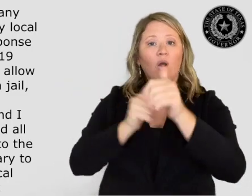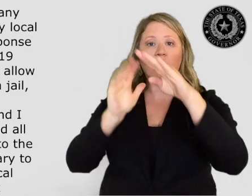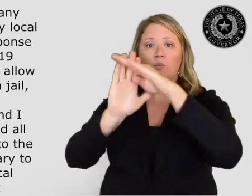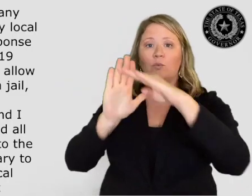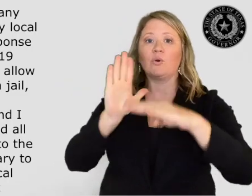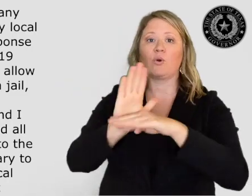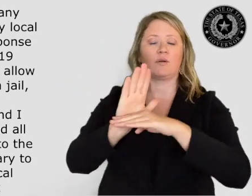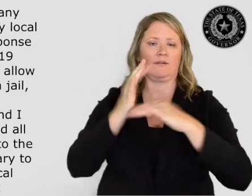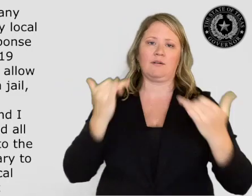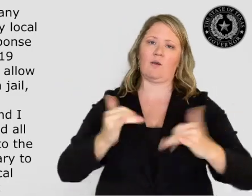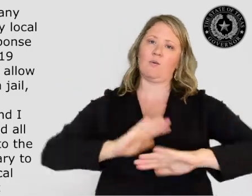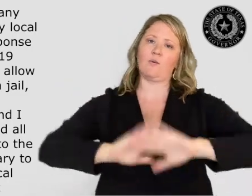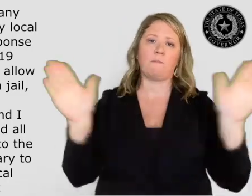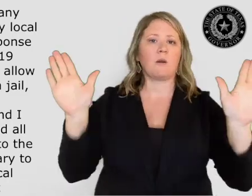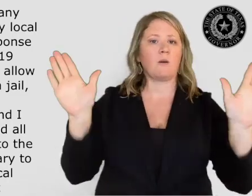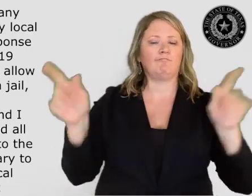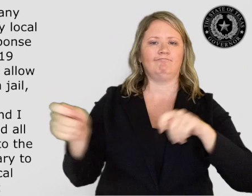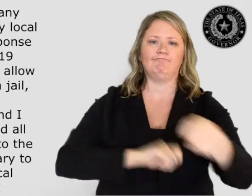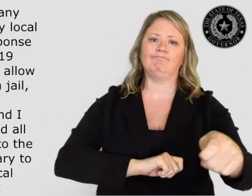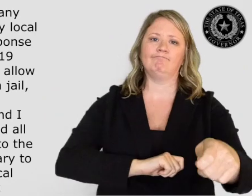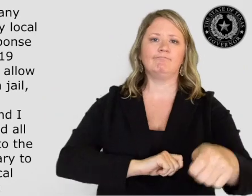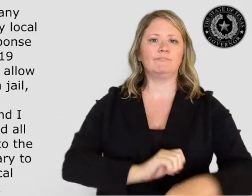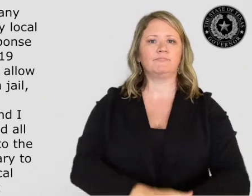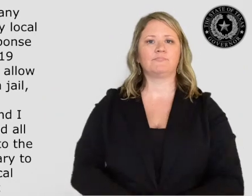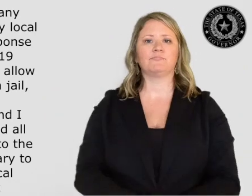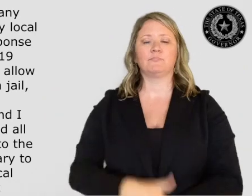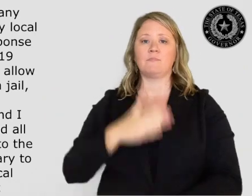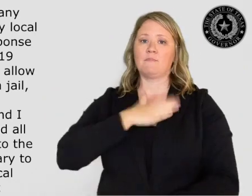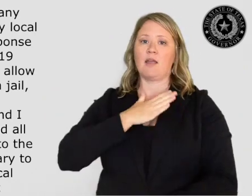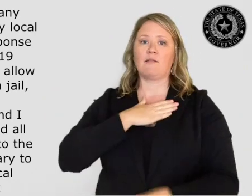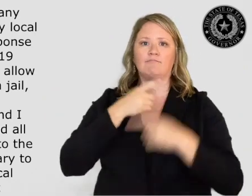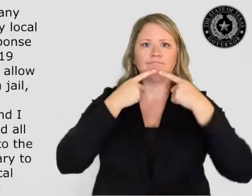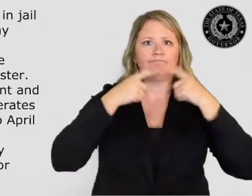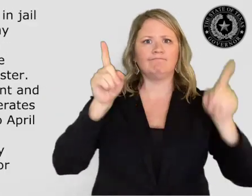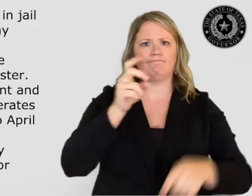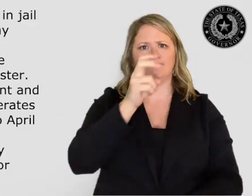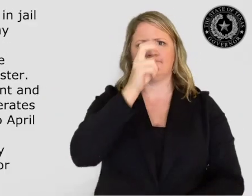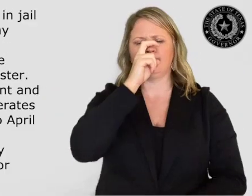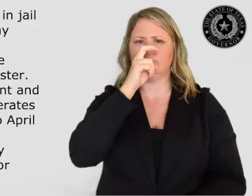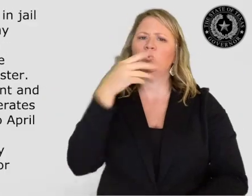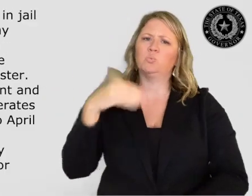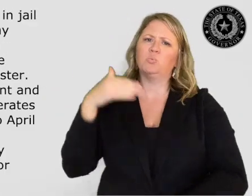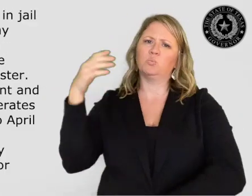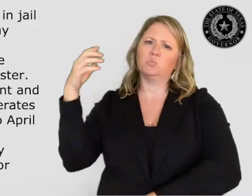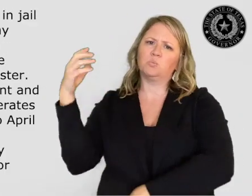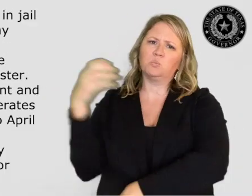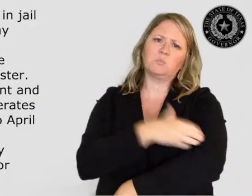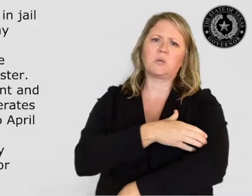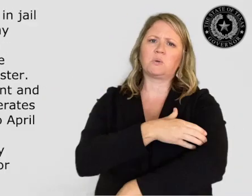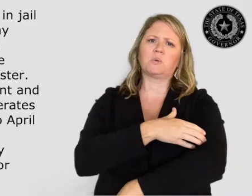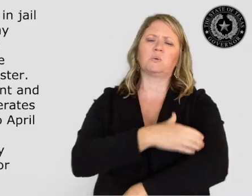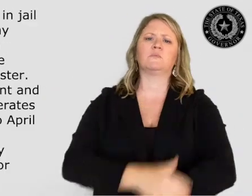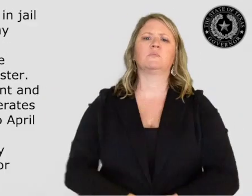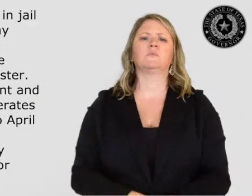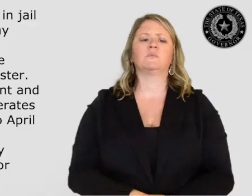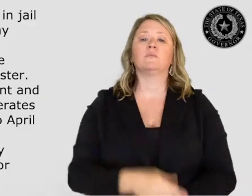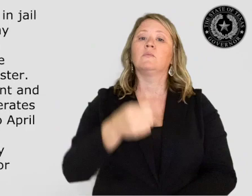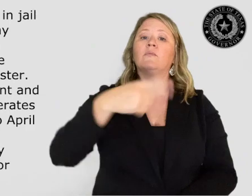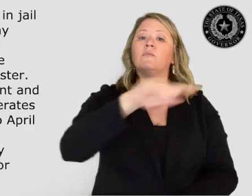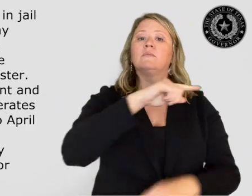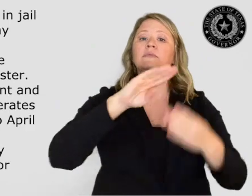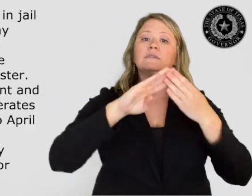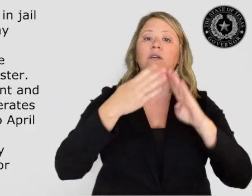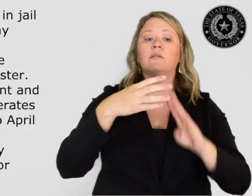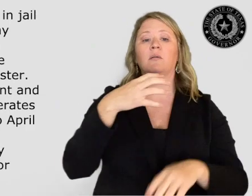hereby suspend all relevant laws to the extent necessary to ensure that local officials do not confine people in jail for violating any order issued in response to the